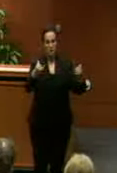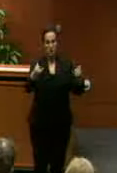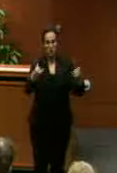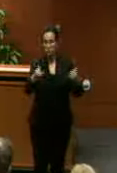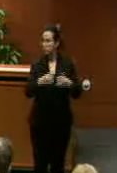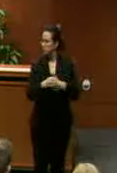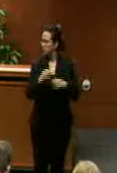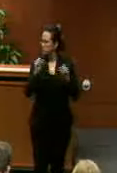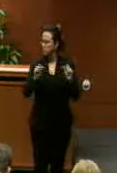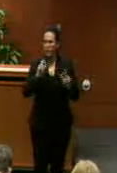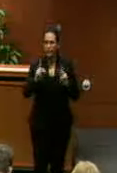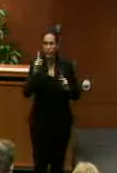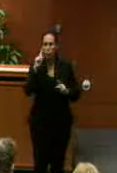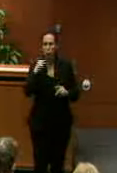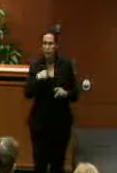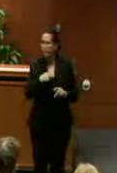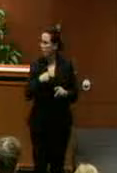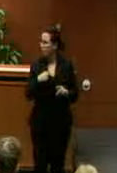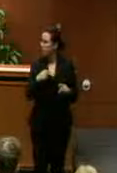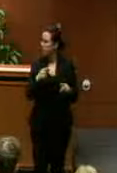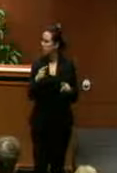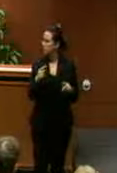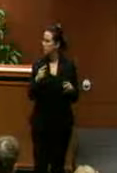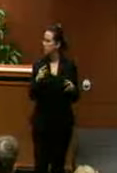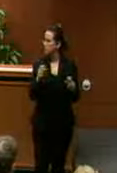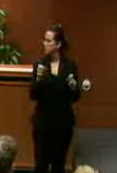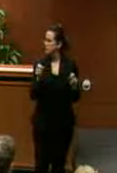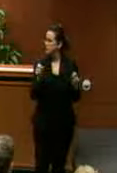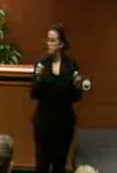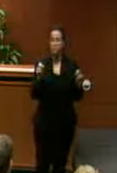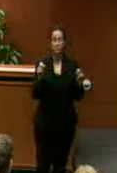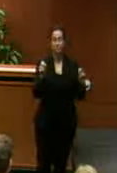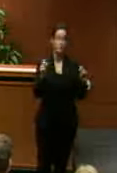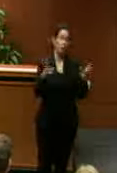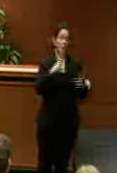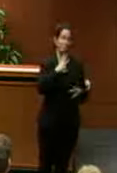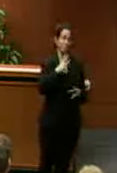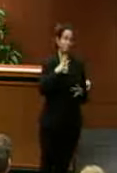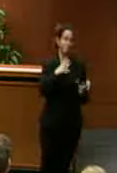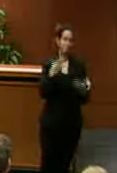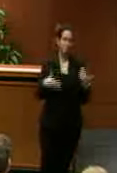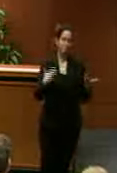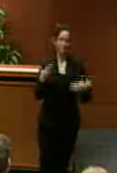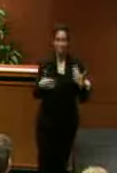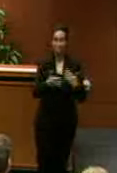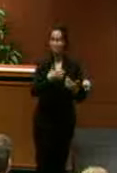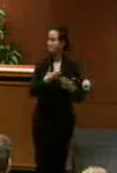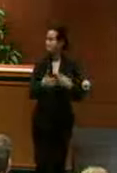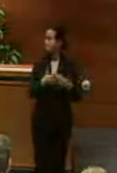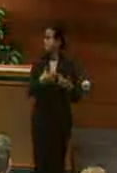Can people hear me? Okay, good. Okay, good. Anyhow,